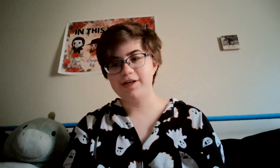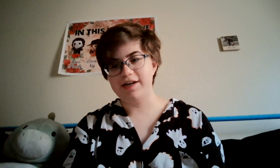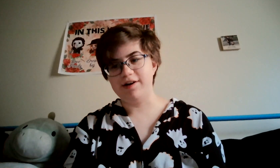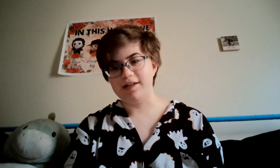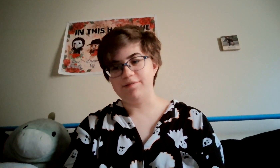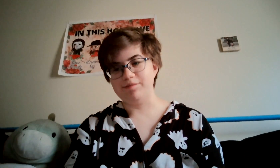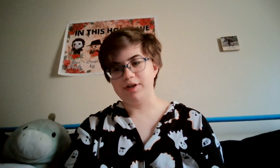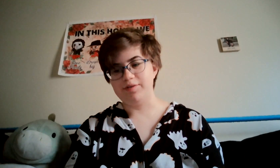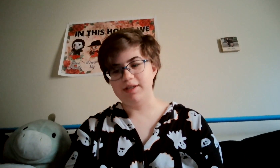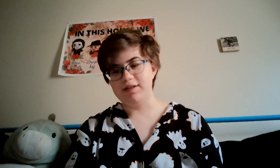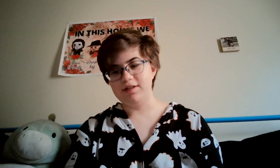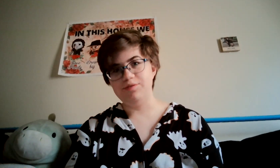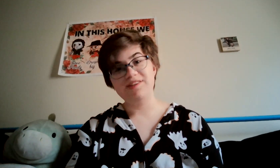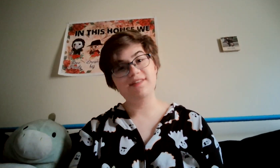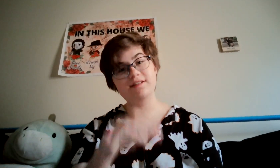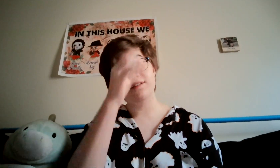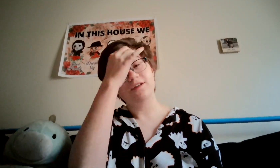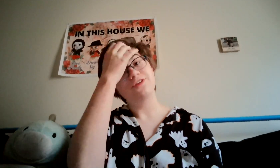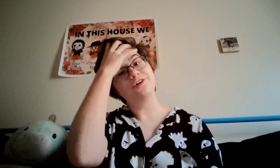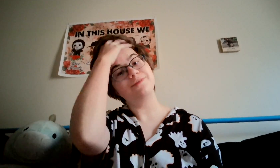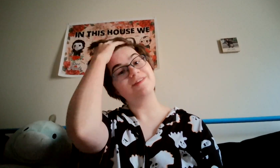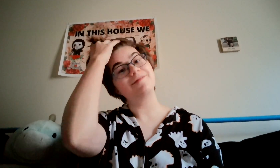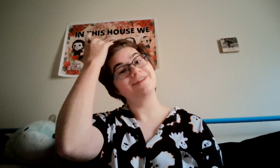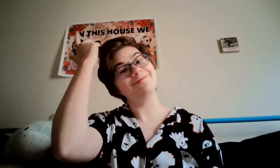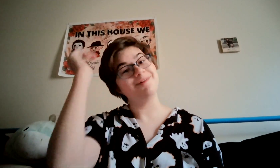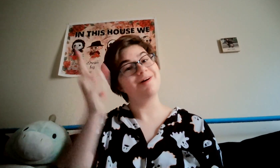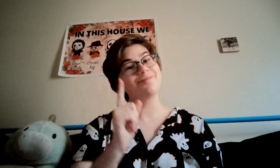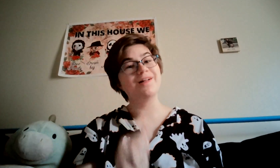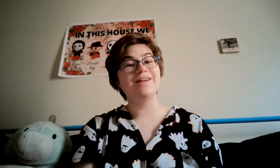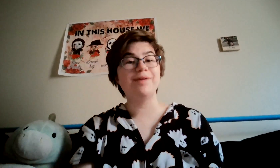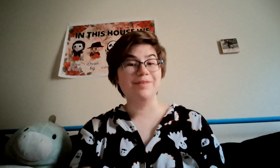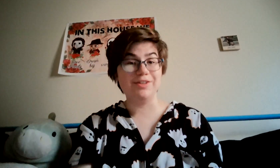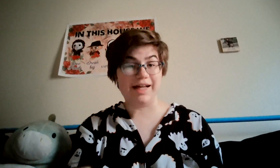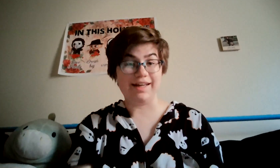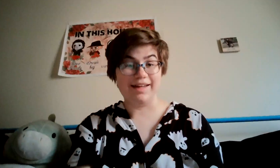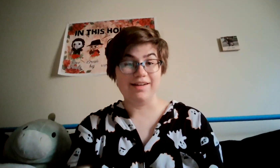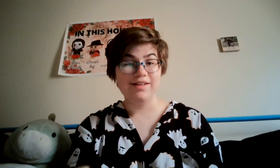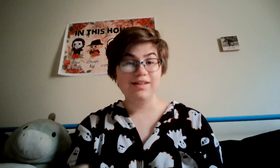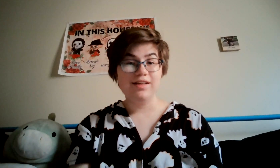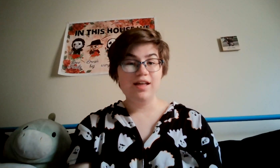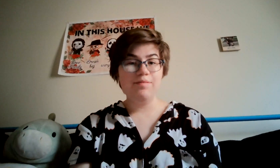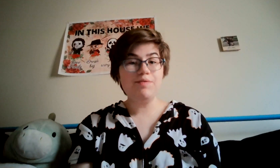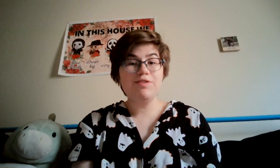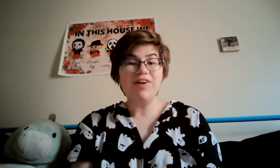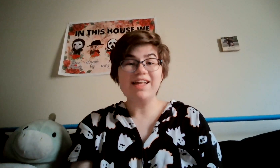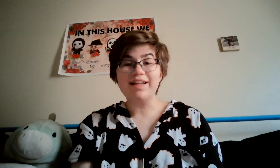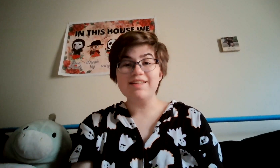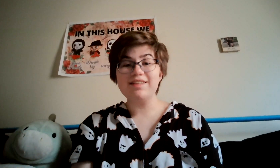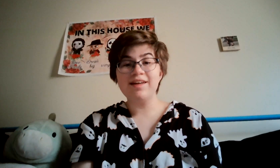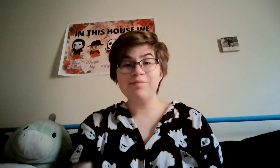now, I'm going on Wednesdays. Tournament is coming up. My mom's probably going to make me do that again. I mean, it was fine last time. It